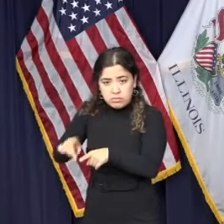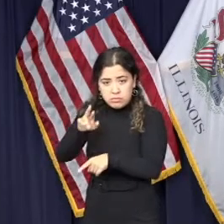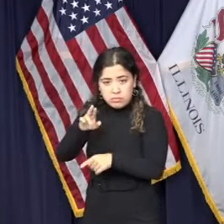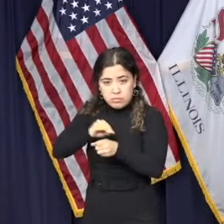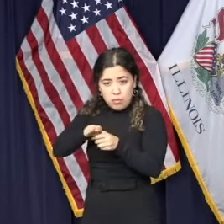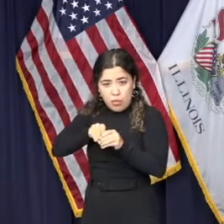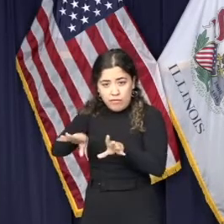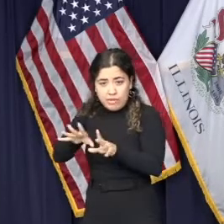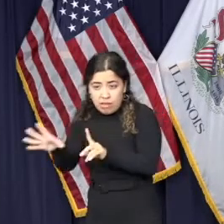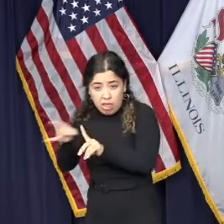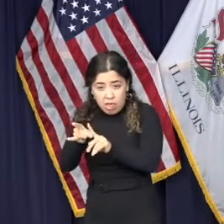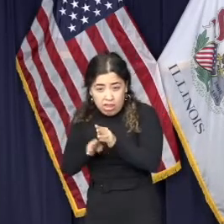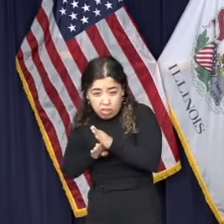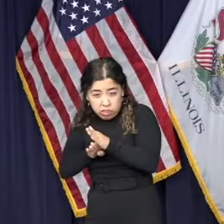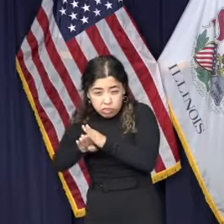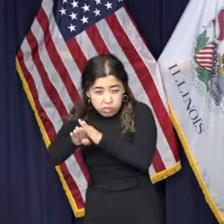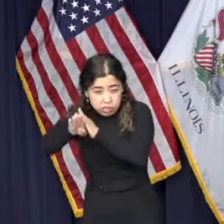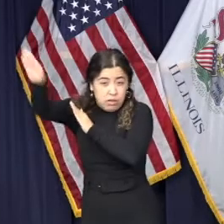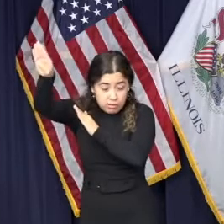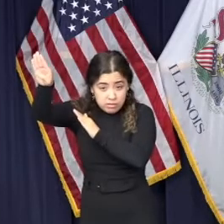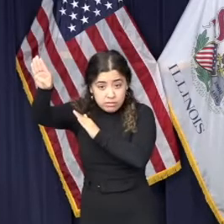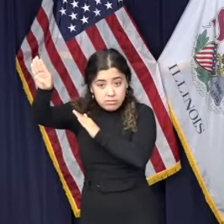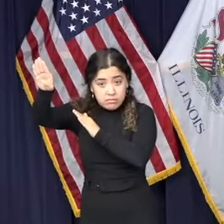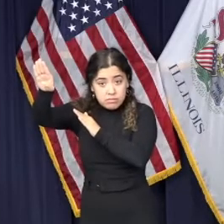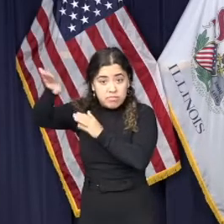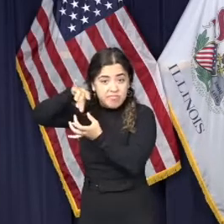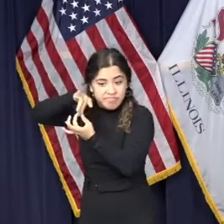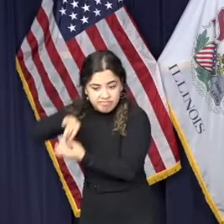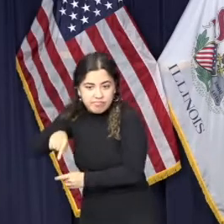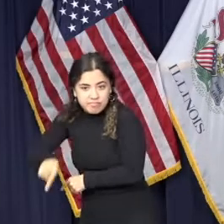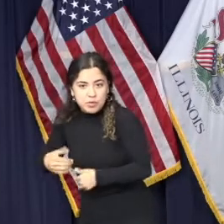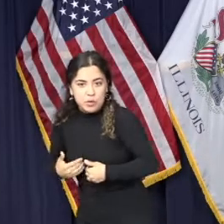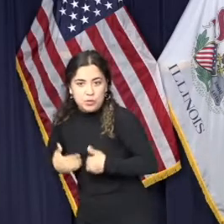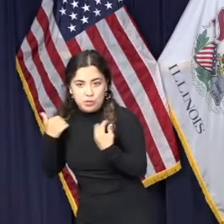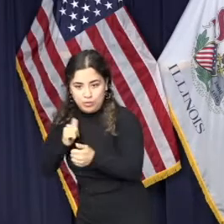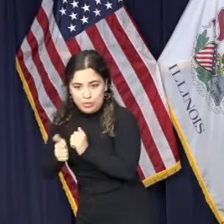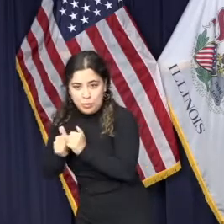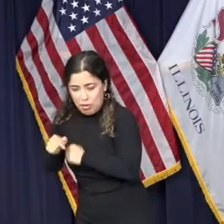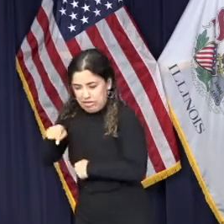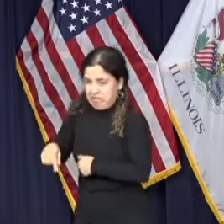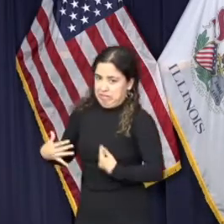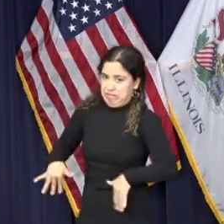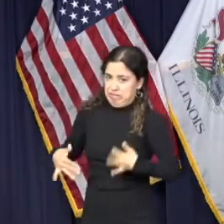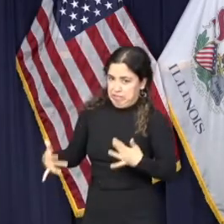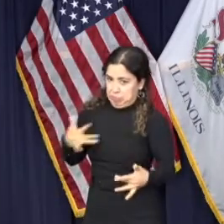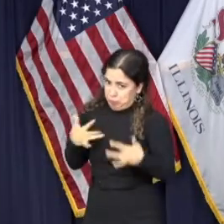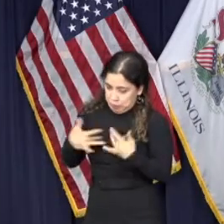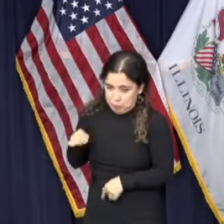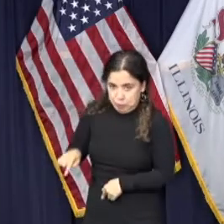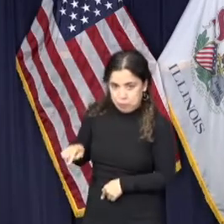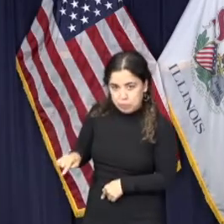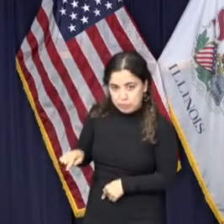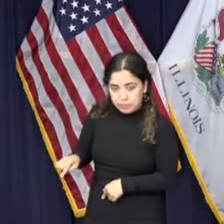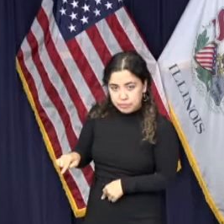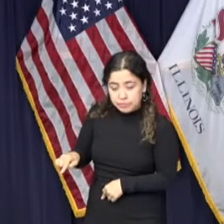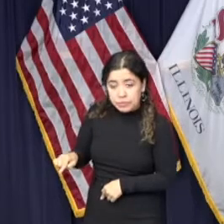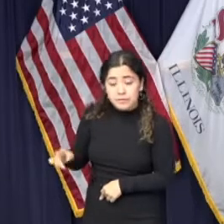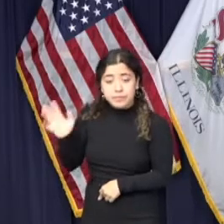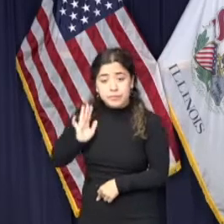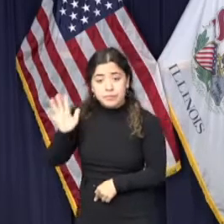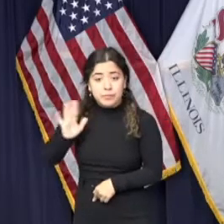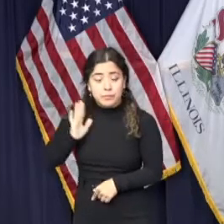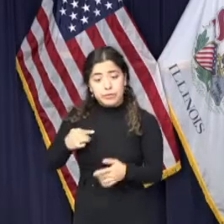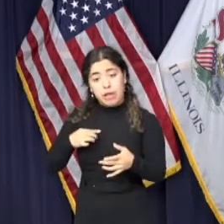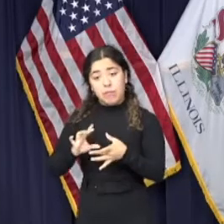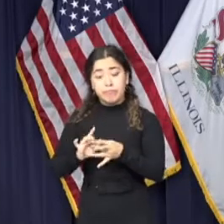of community spread, the outbreaks tied to youth sports are particularly troubling. During a previous update,